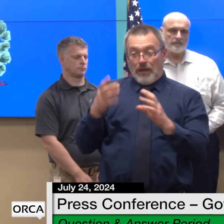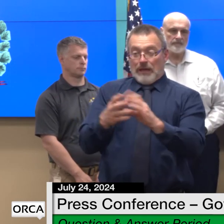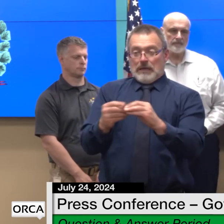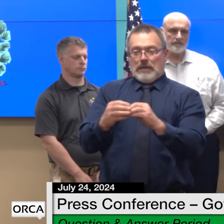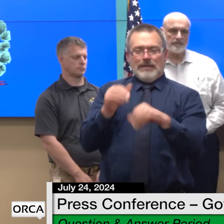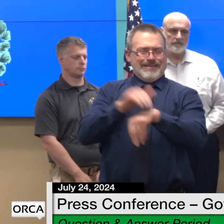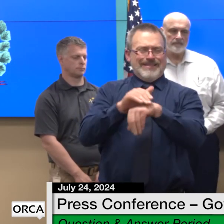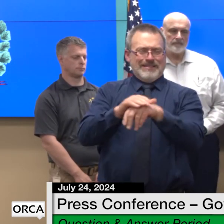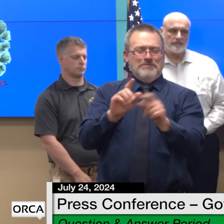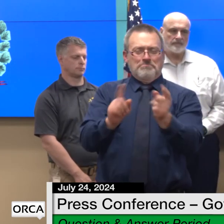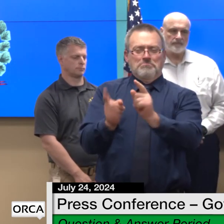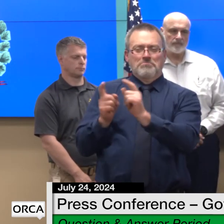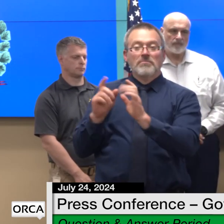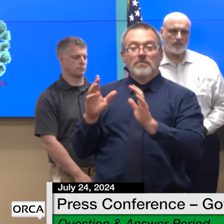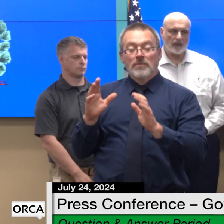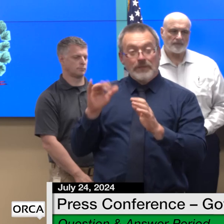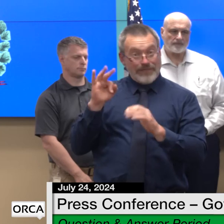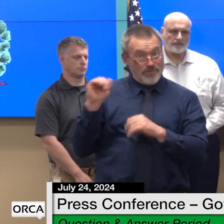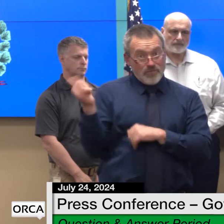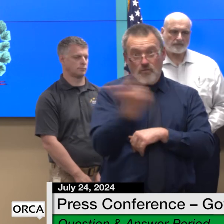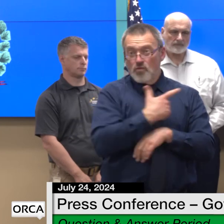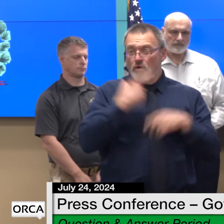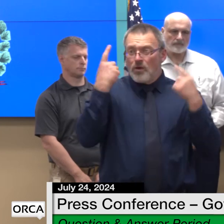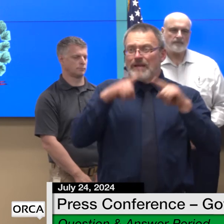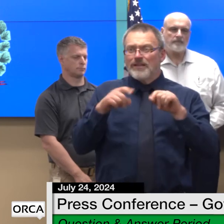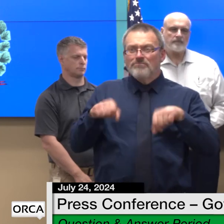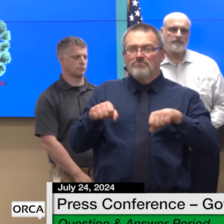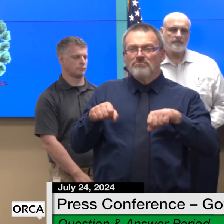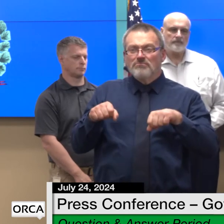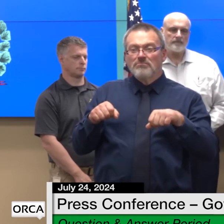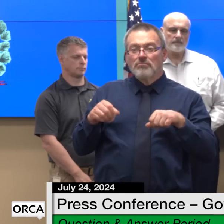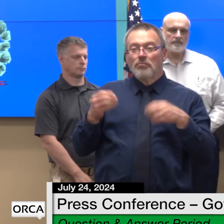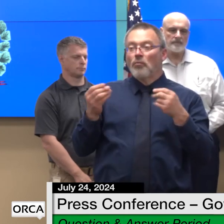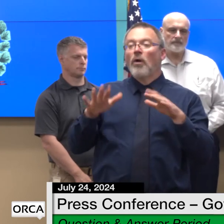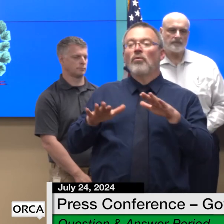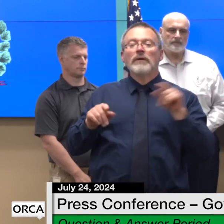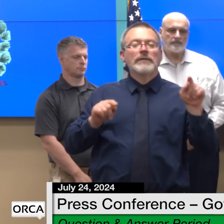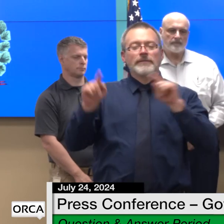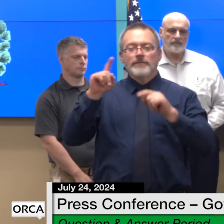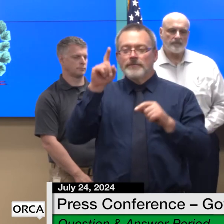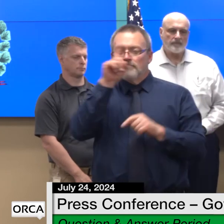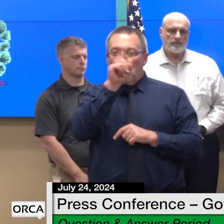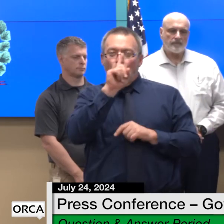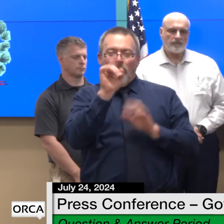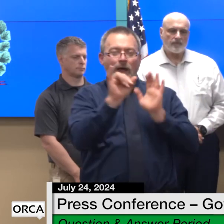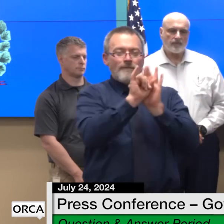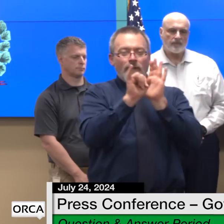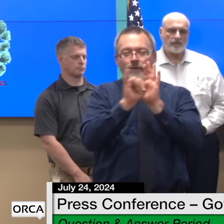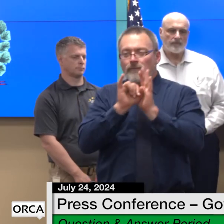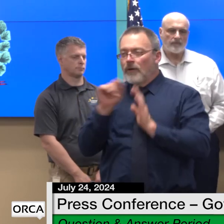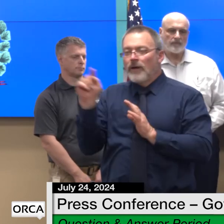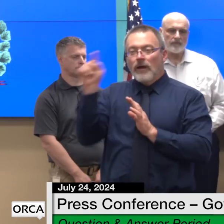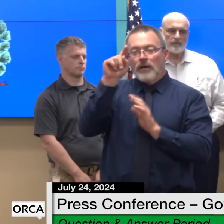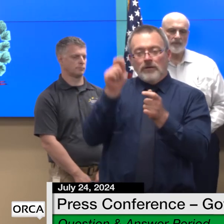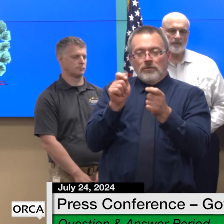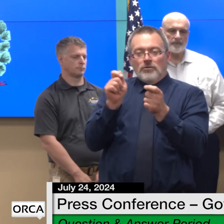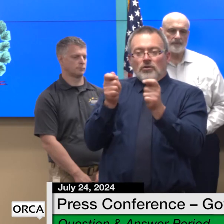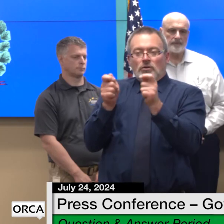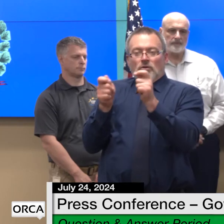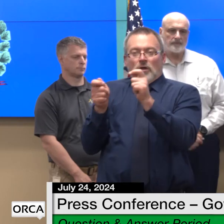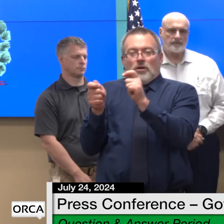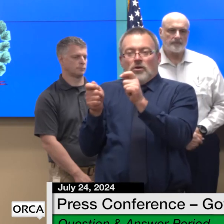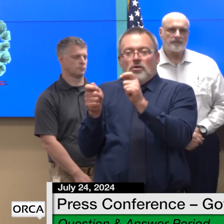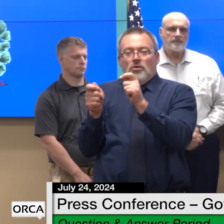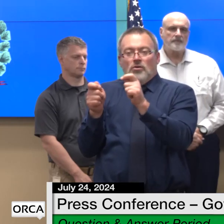agree that we need to take property in different areas and reconfigure the property so that we have more